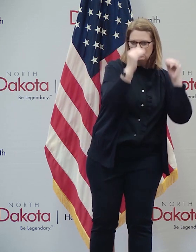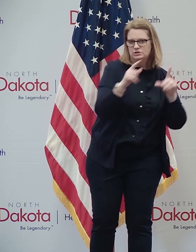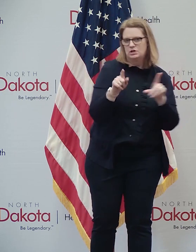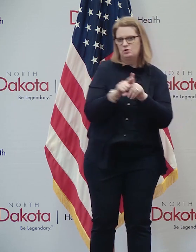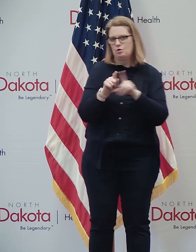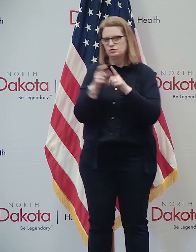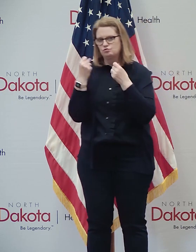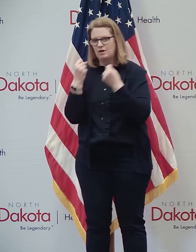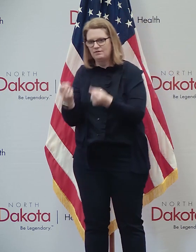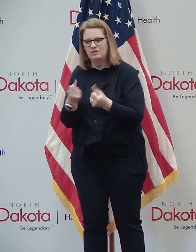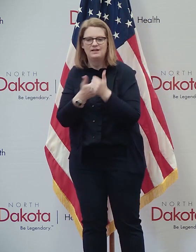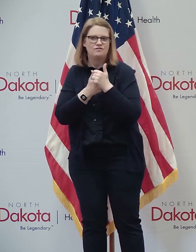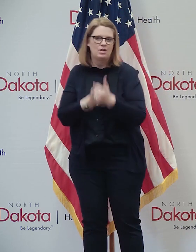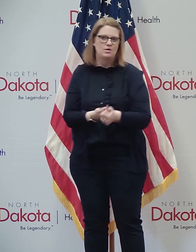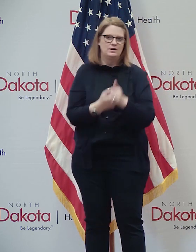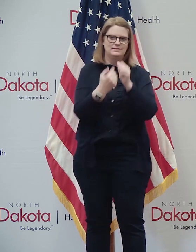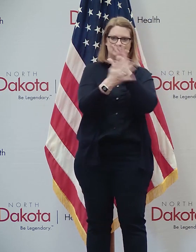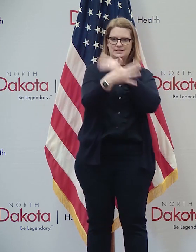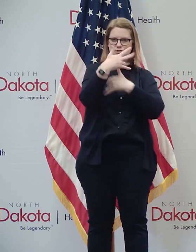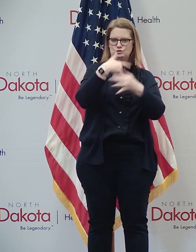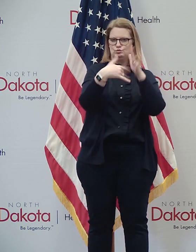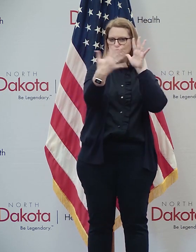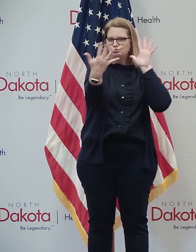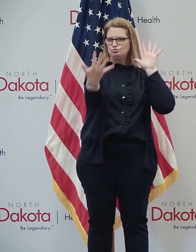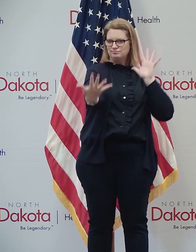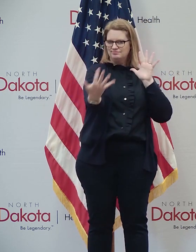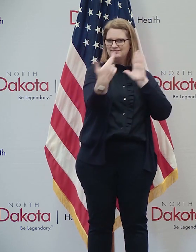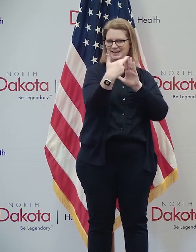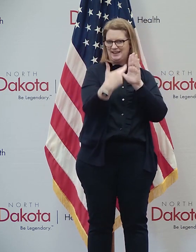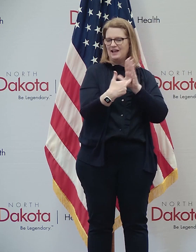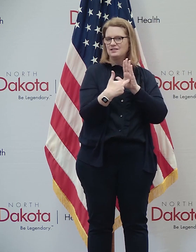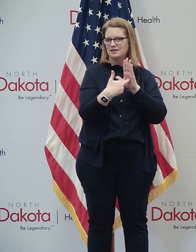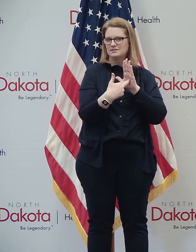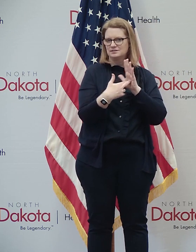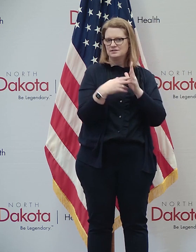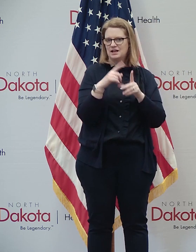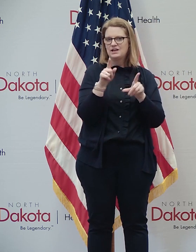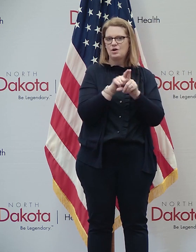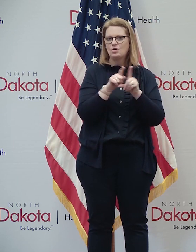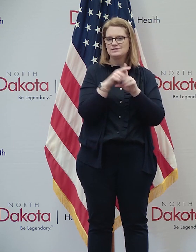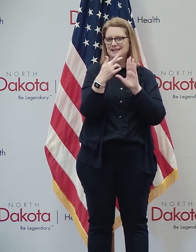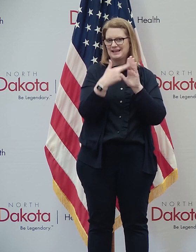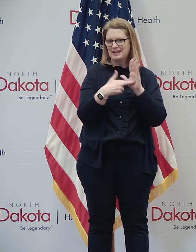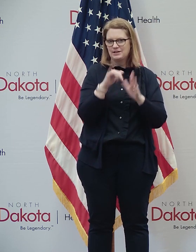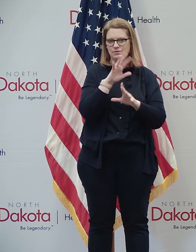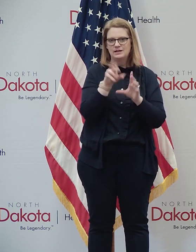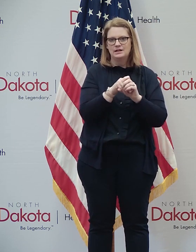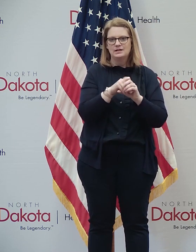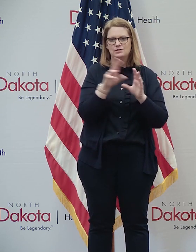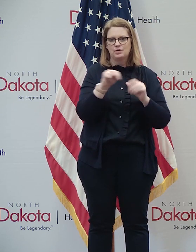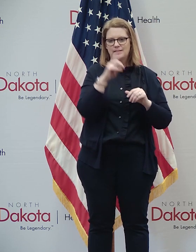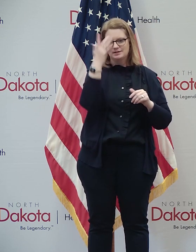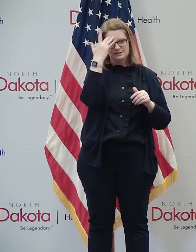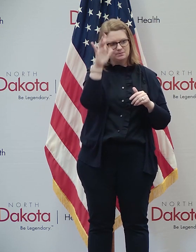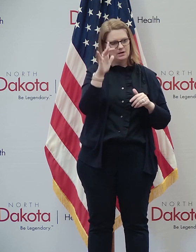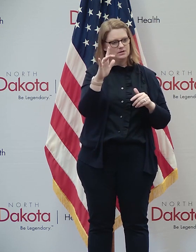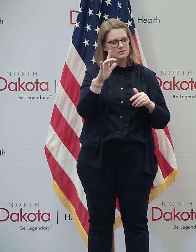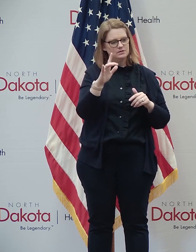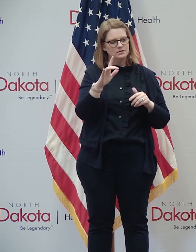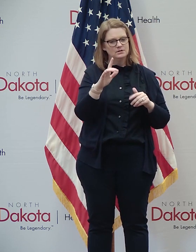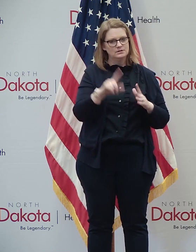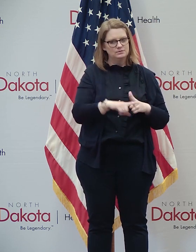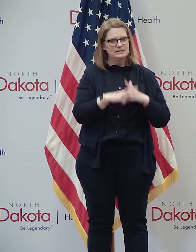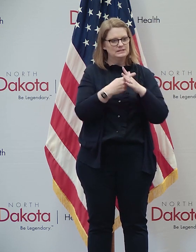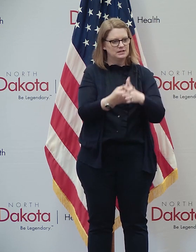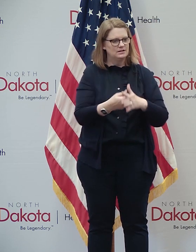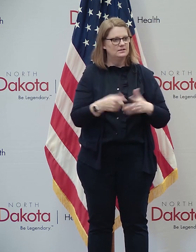encourage our local school boards to have those conversations with their local school superintendents and their community to determine if they can complete that behind the wheel